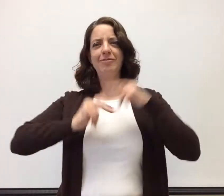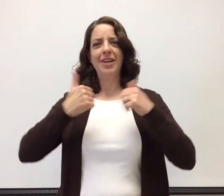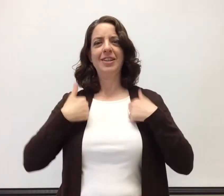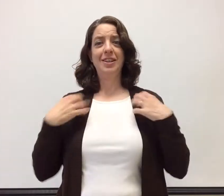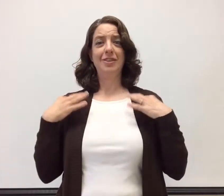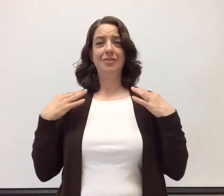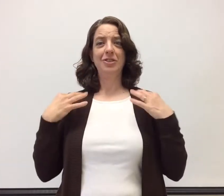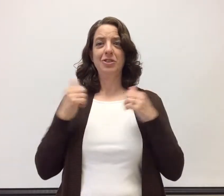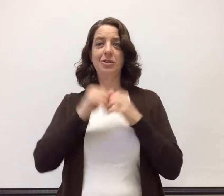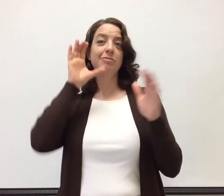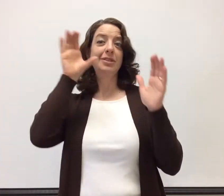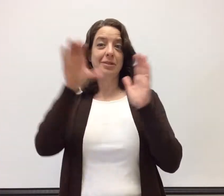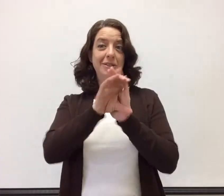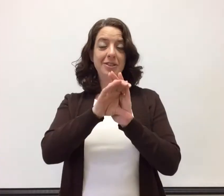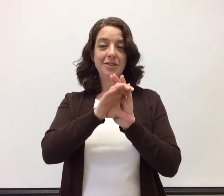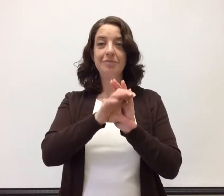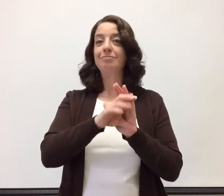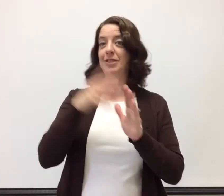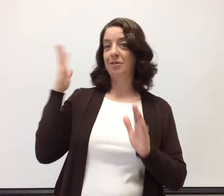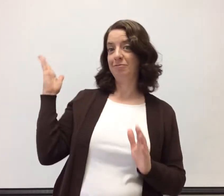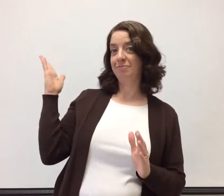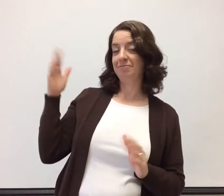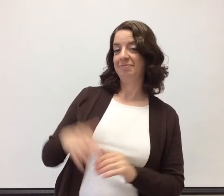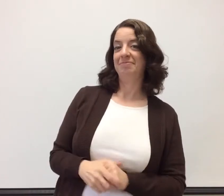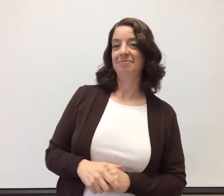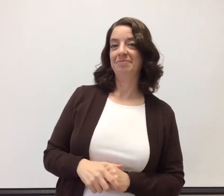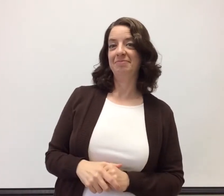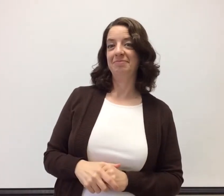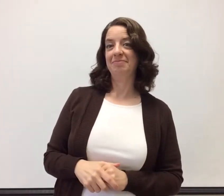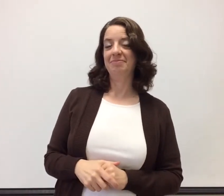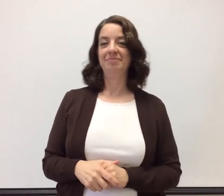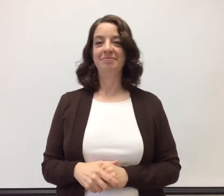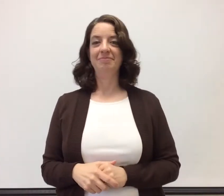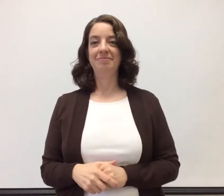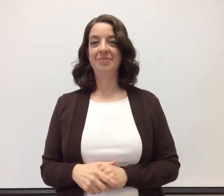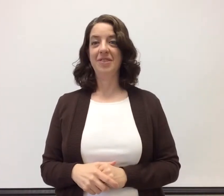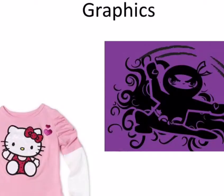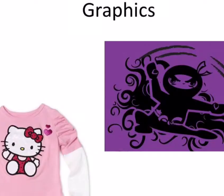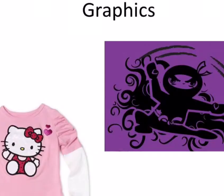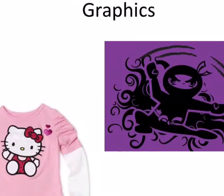So moving on. So sometimes it's fun to have like a graphic tee, like this one.